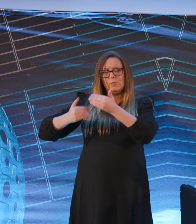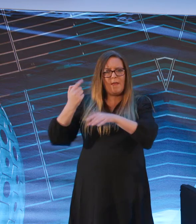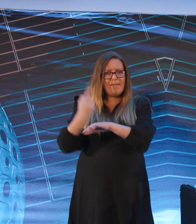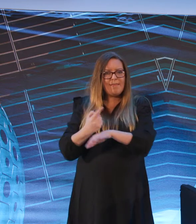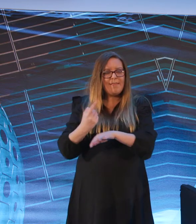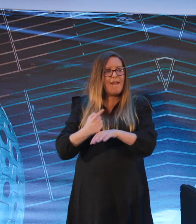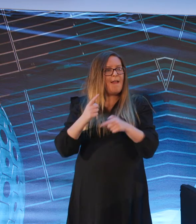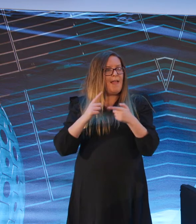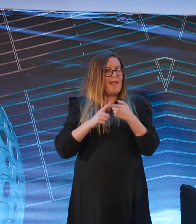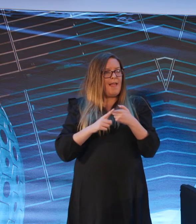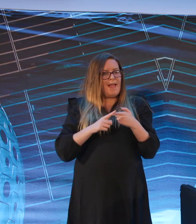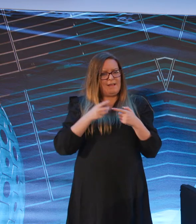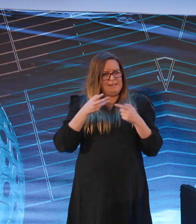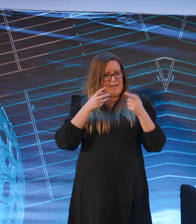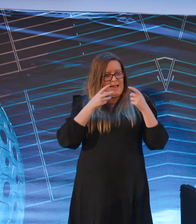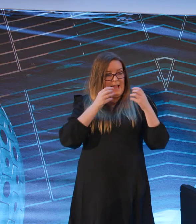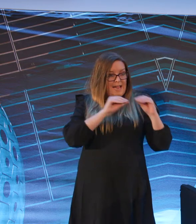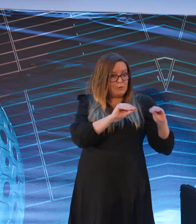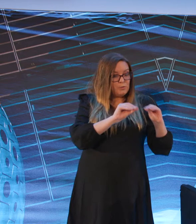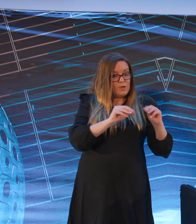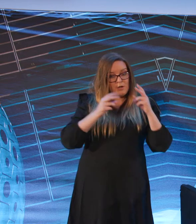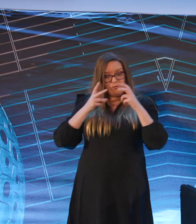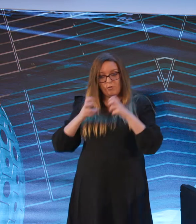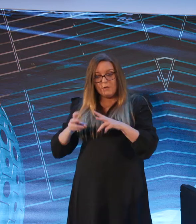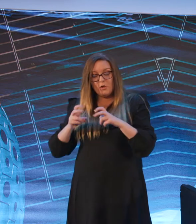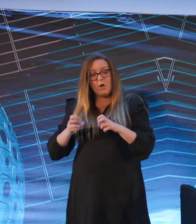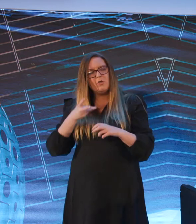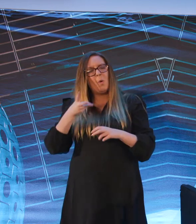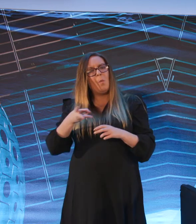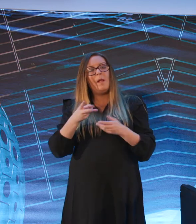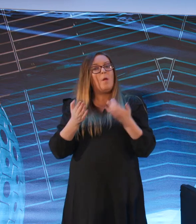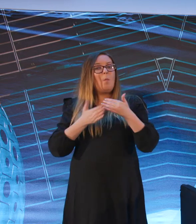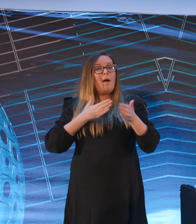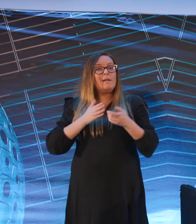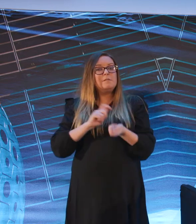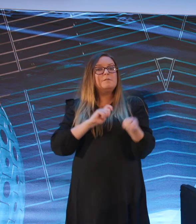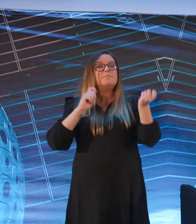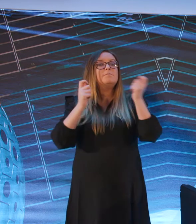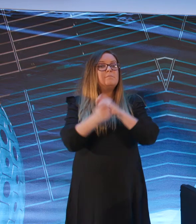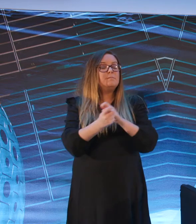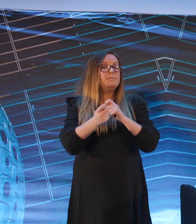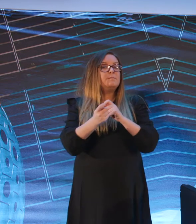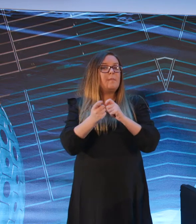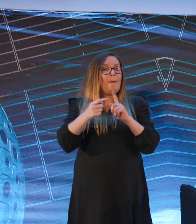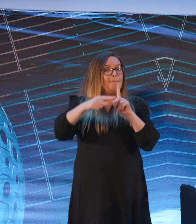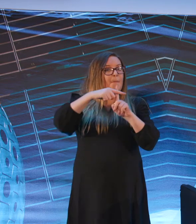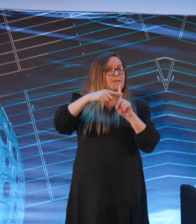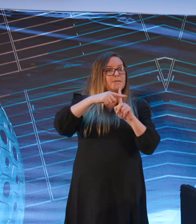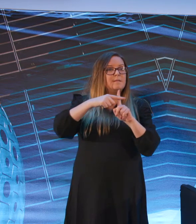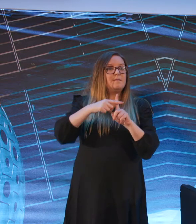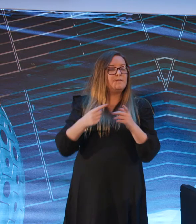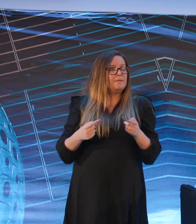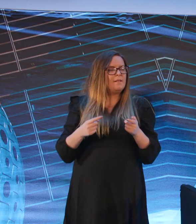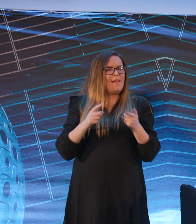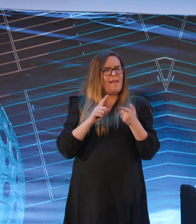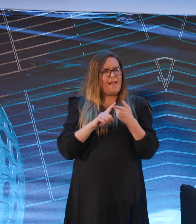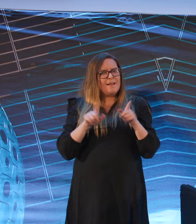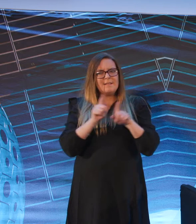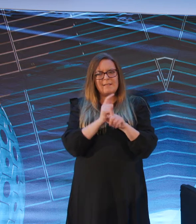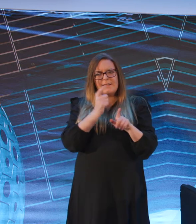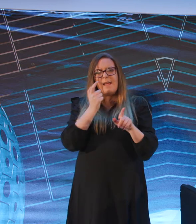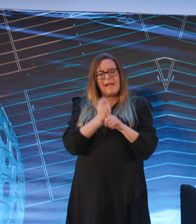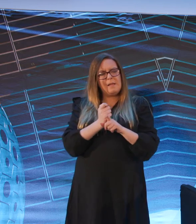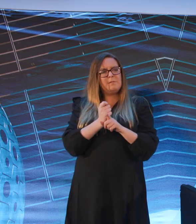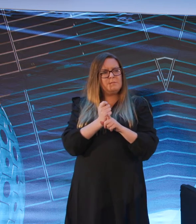our education and research to create positive change and also elevate Maynooth